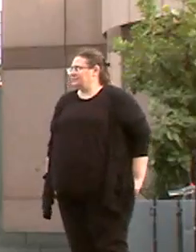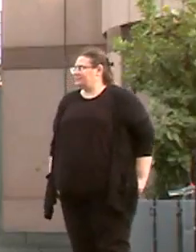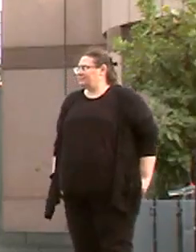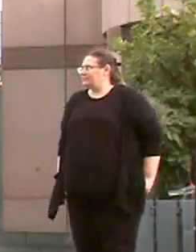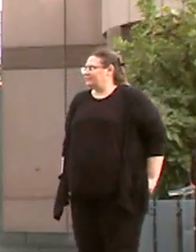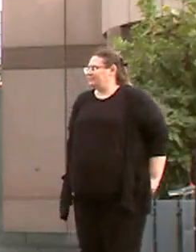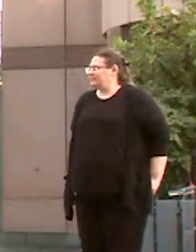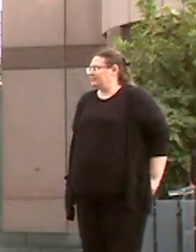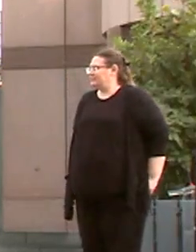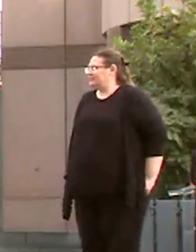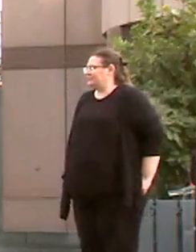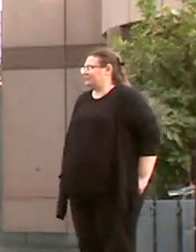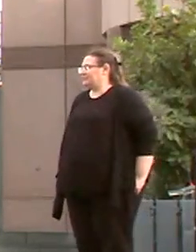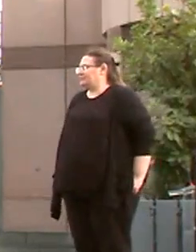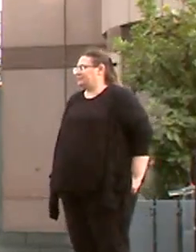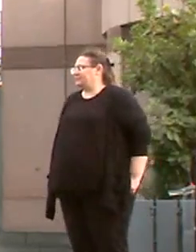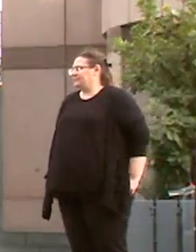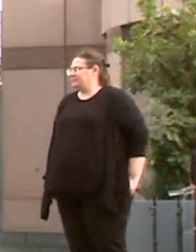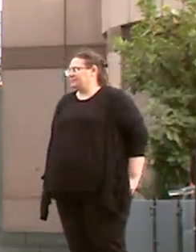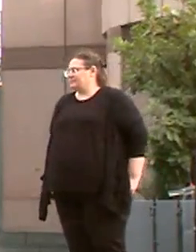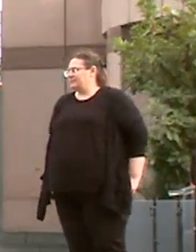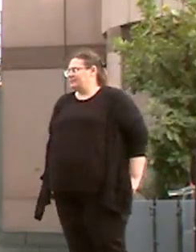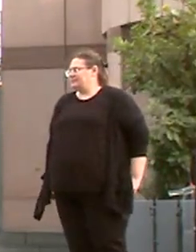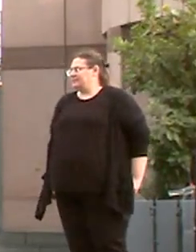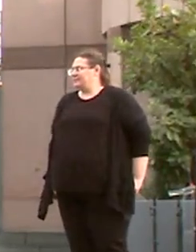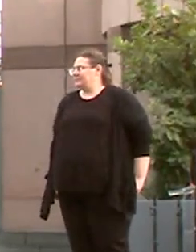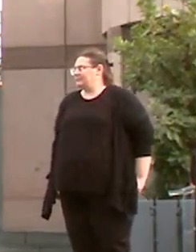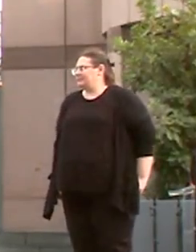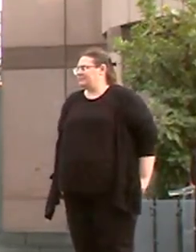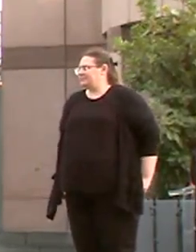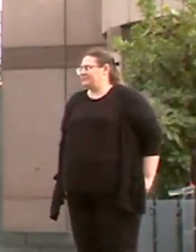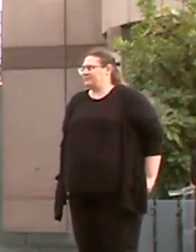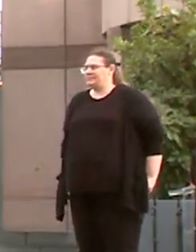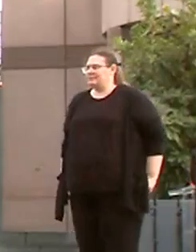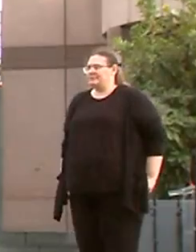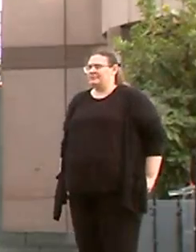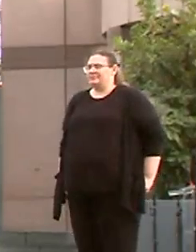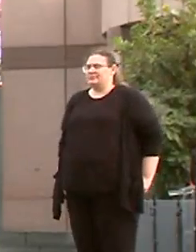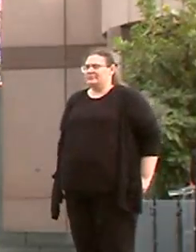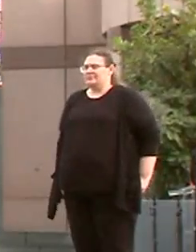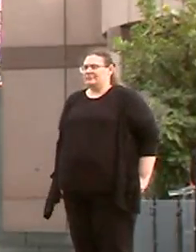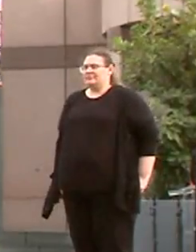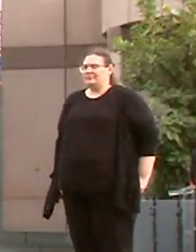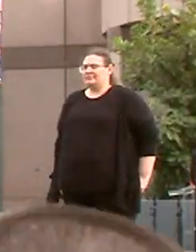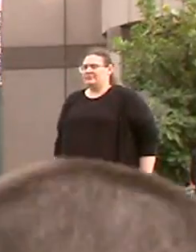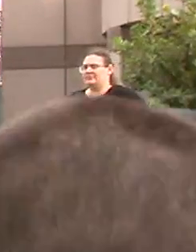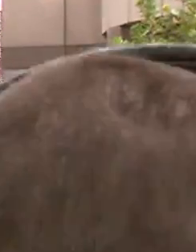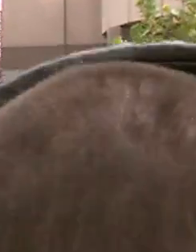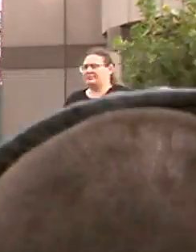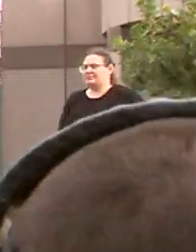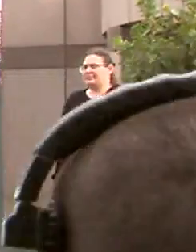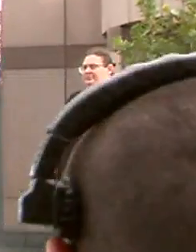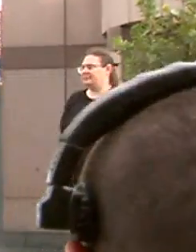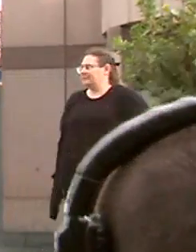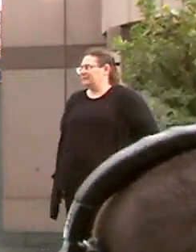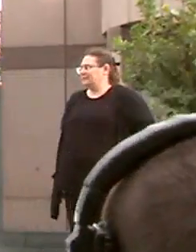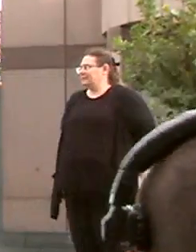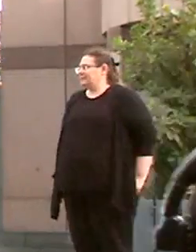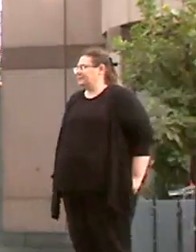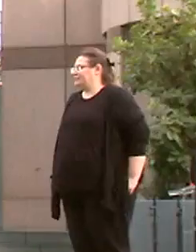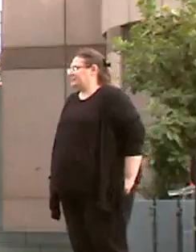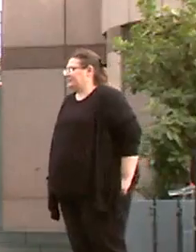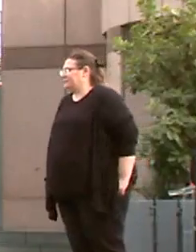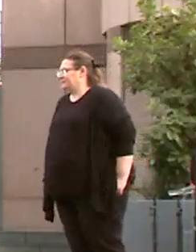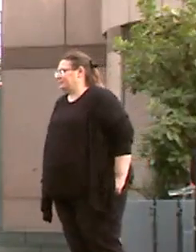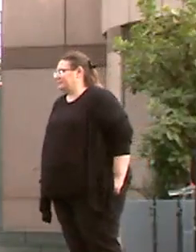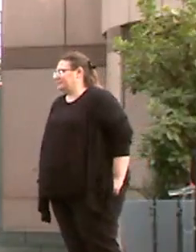going into it, regardless of whether folks are coming to the table with a disability, because there are other accommodations that aren't necessarily rooted in disability that